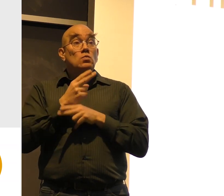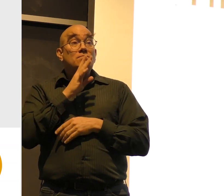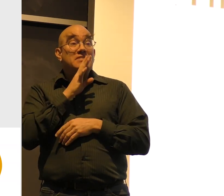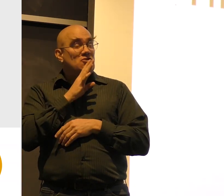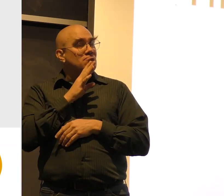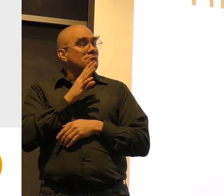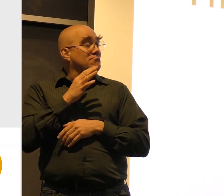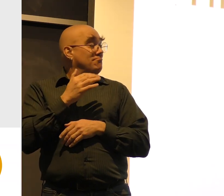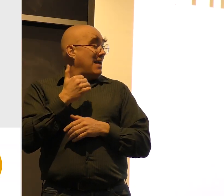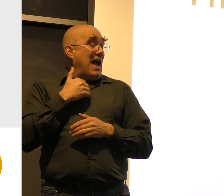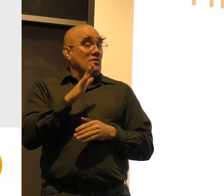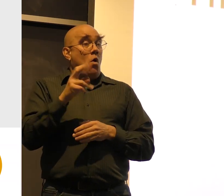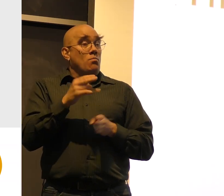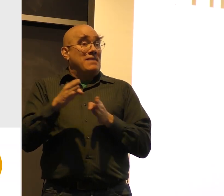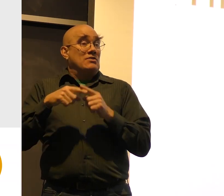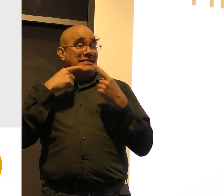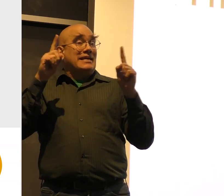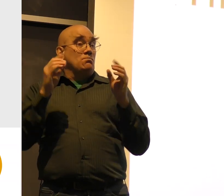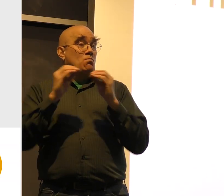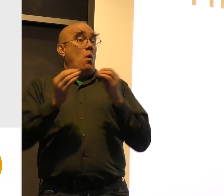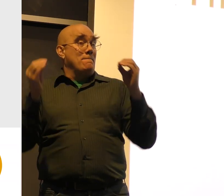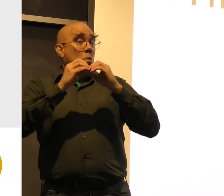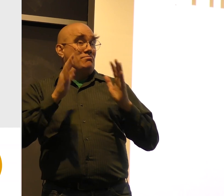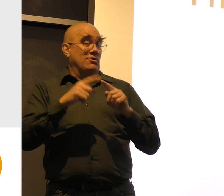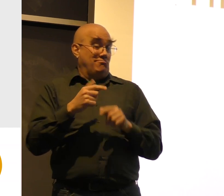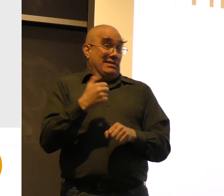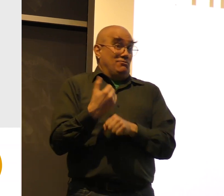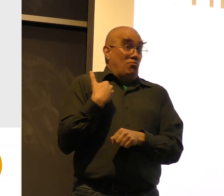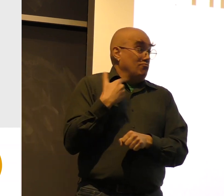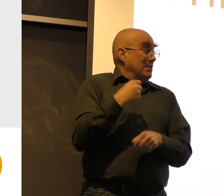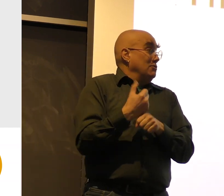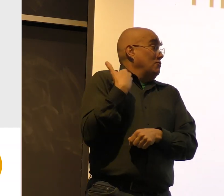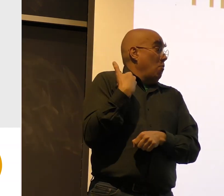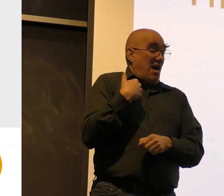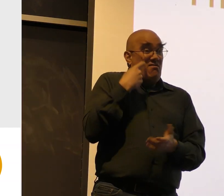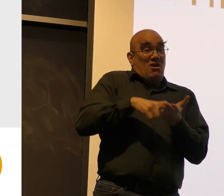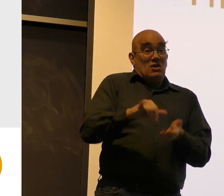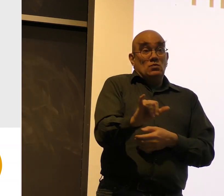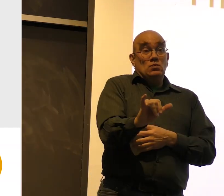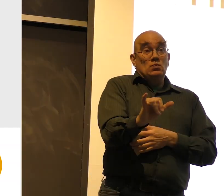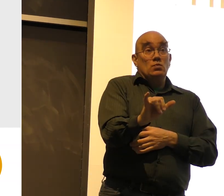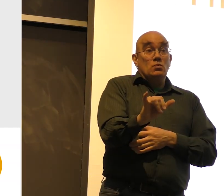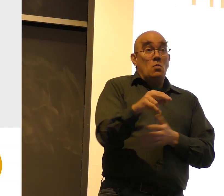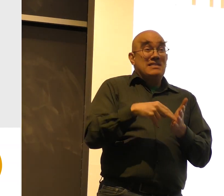I see people who are using their spoken language and they have a lot of success in that area, which I didn't have access to